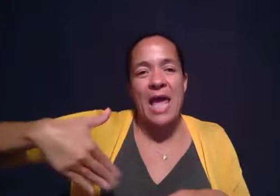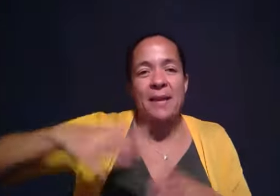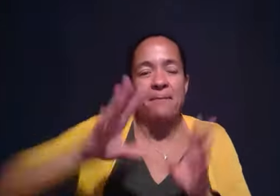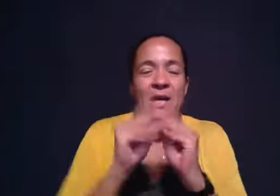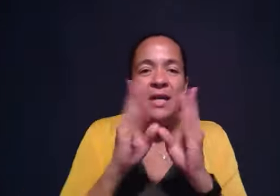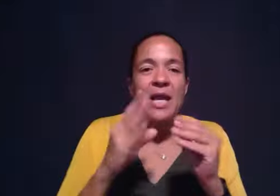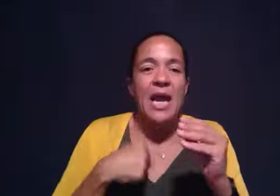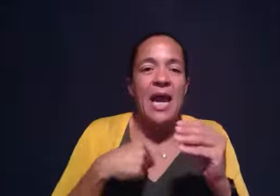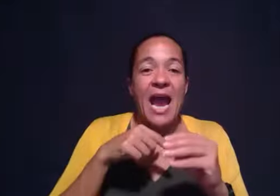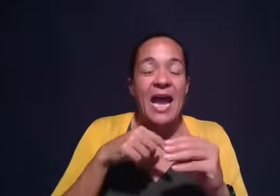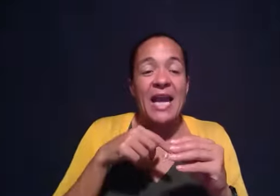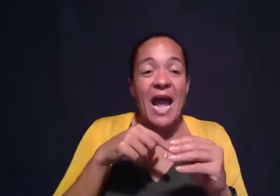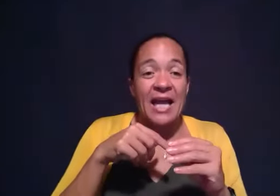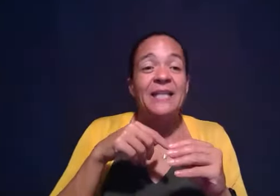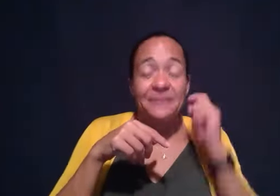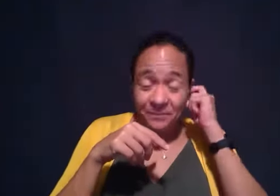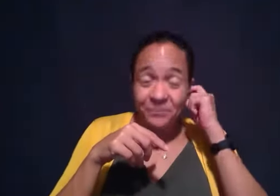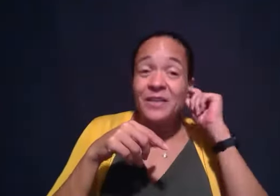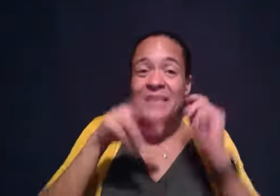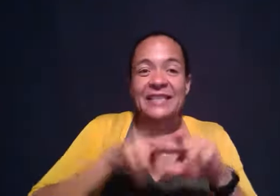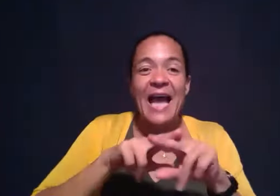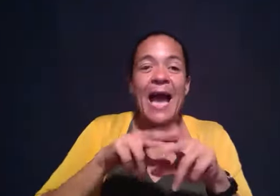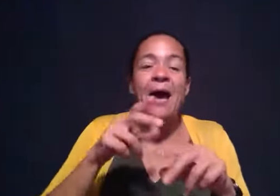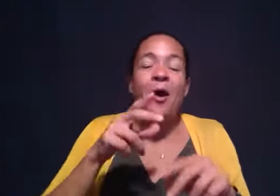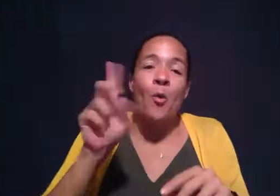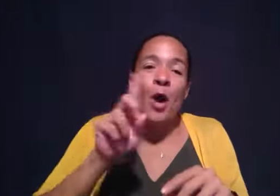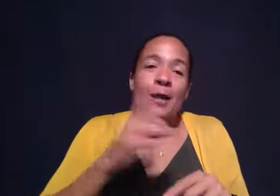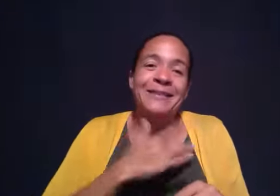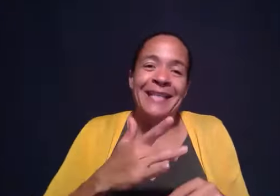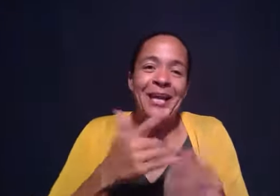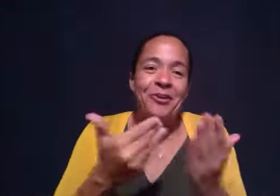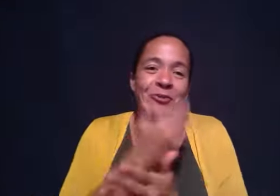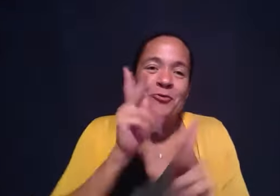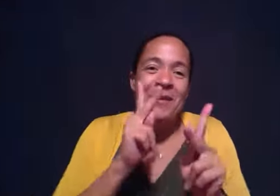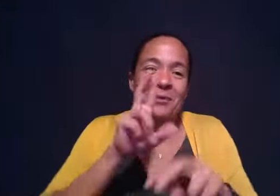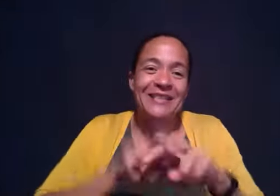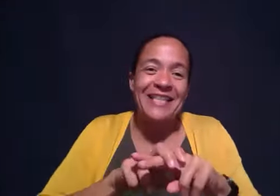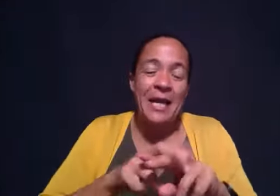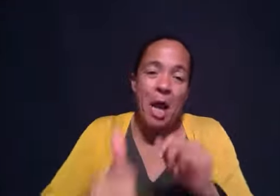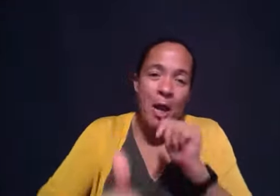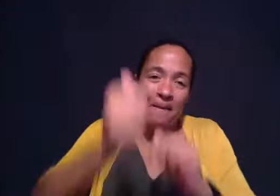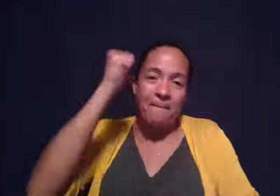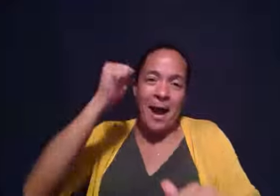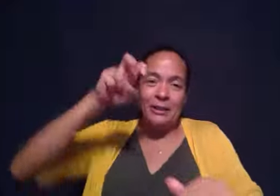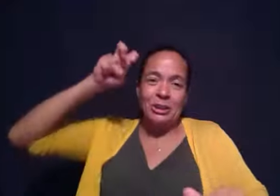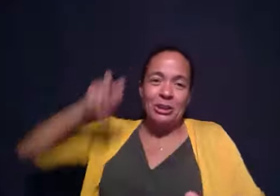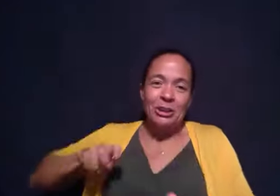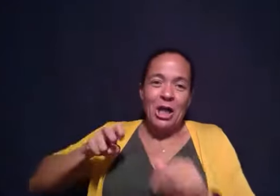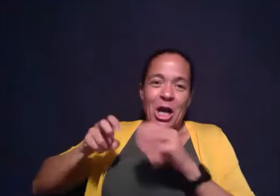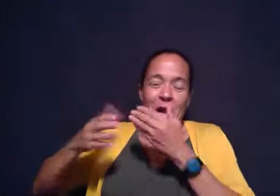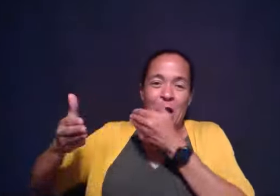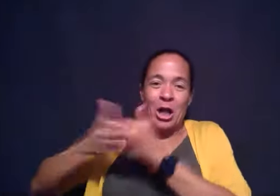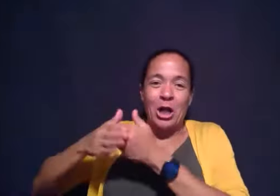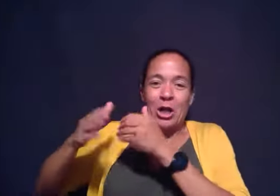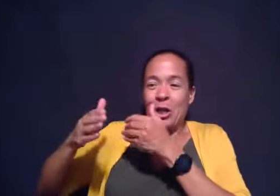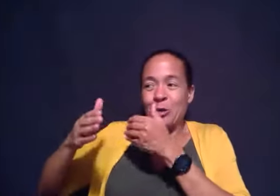close to the door as humanly possible. I had made a deal with God in the parking lot that I would stay for one meeting, and if I heard